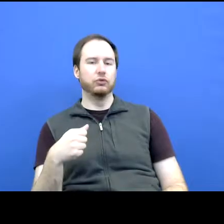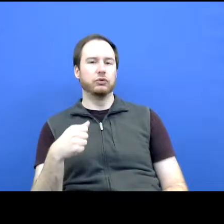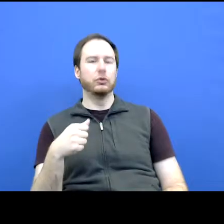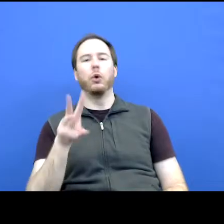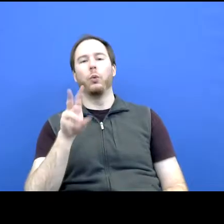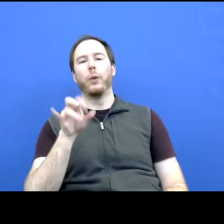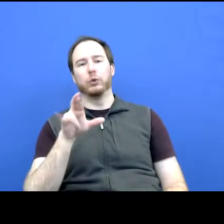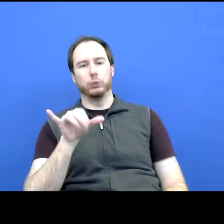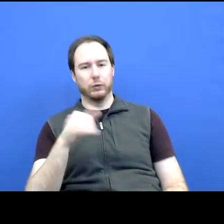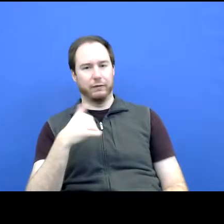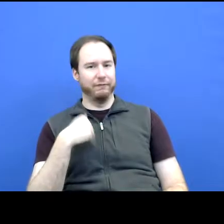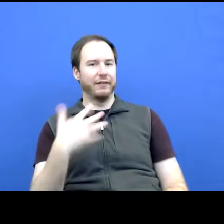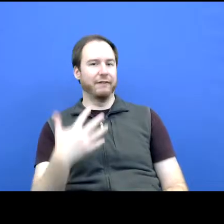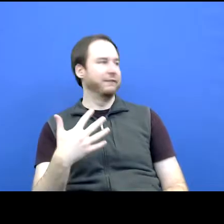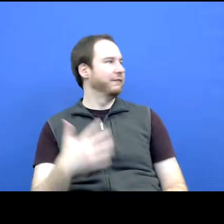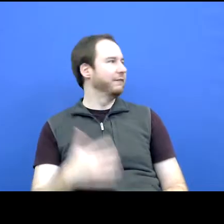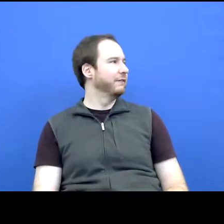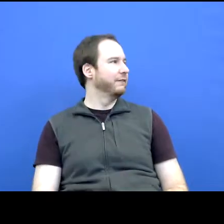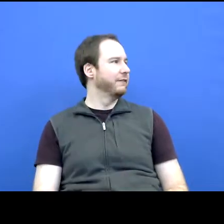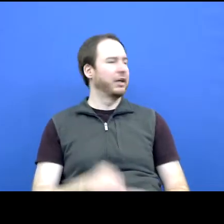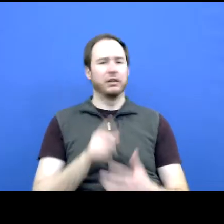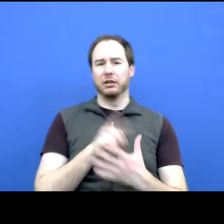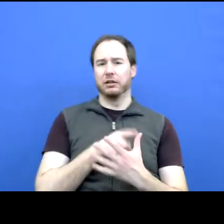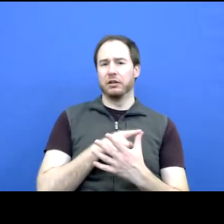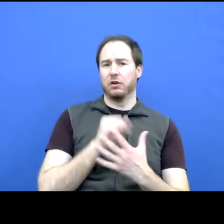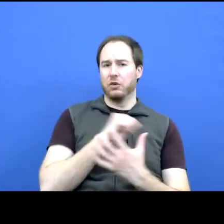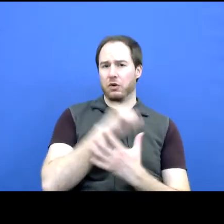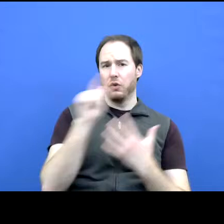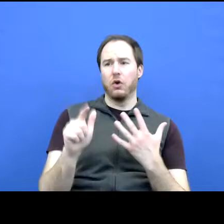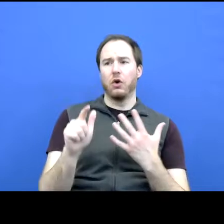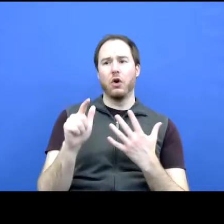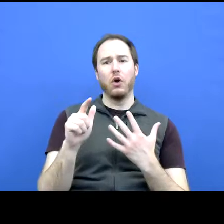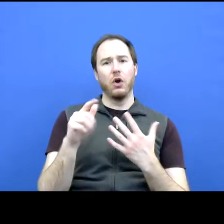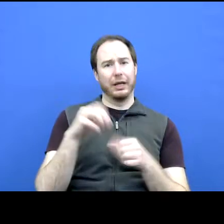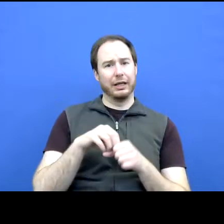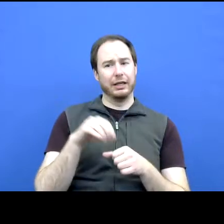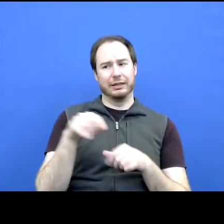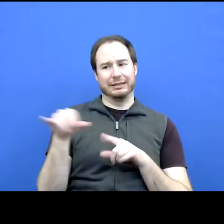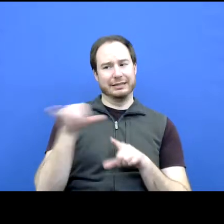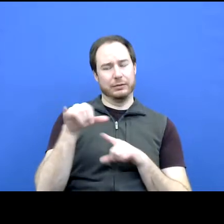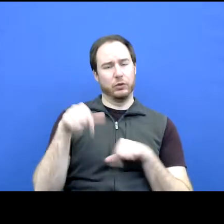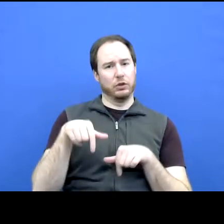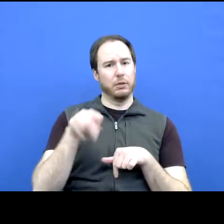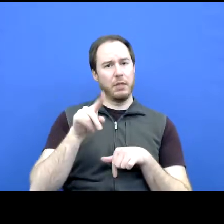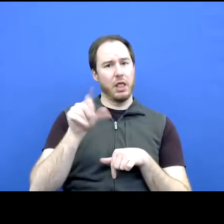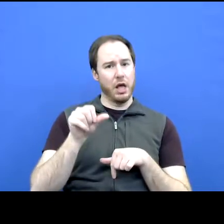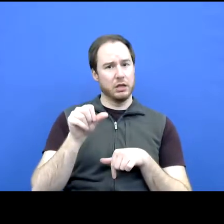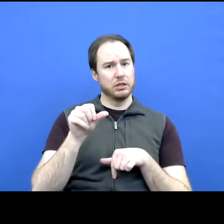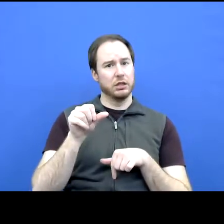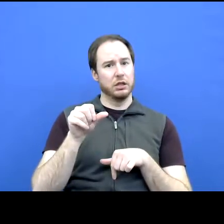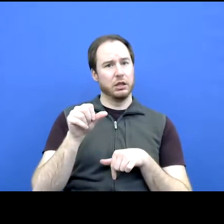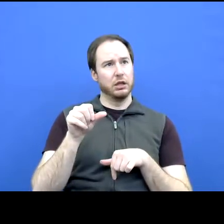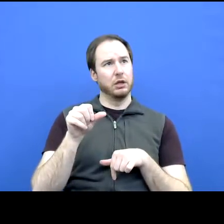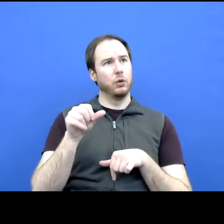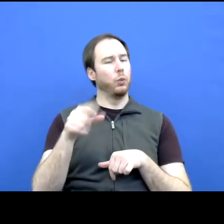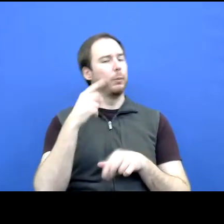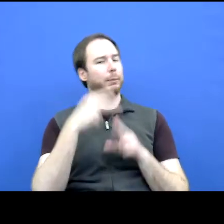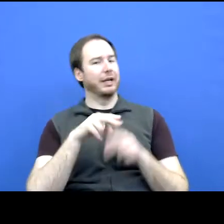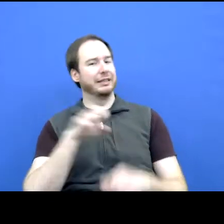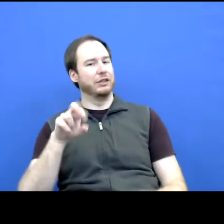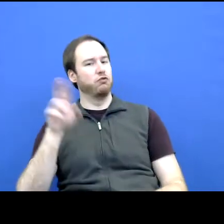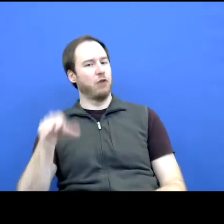in Webster. Are any of those locations in a plaza like what you're describing where you want to be? The one in